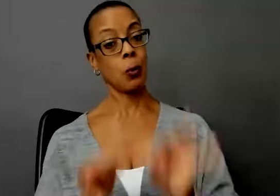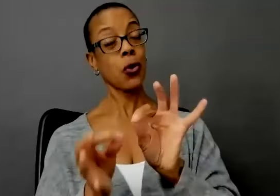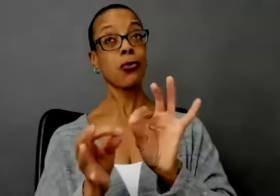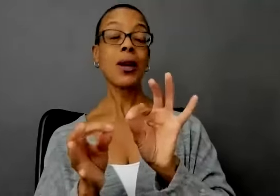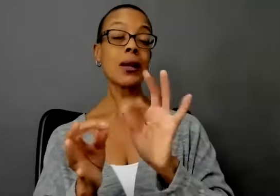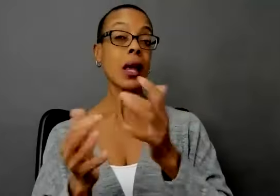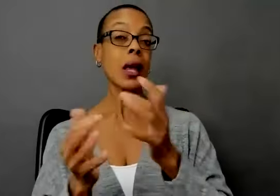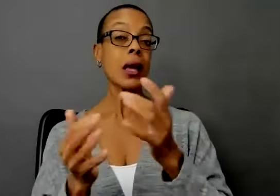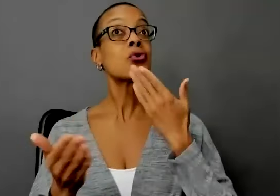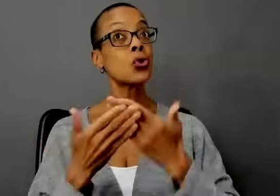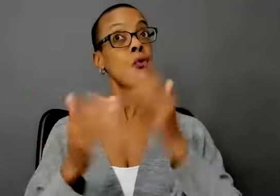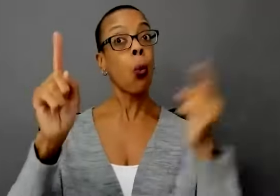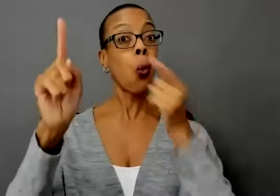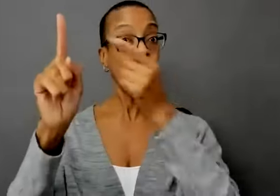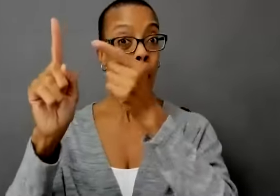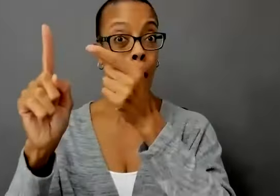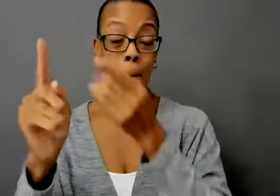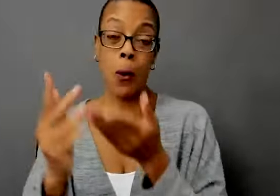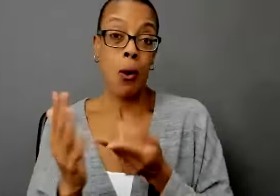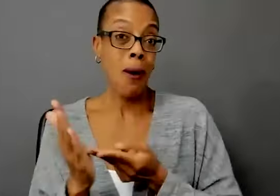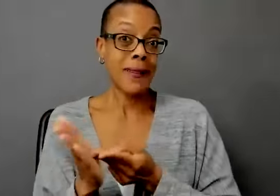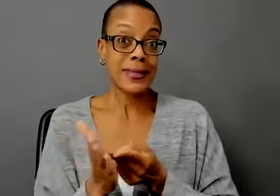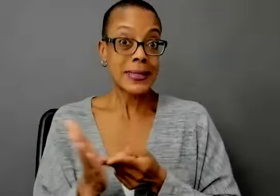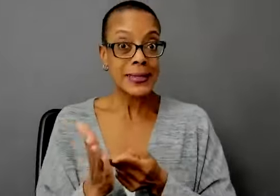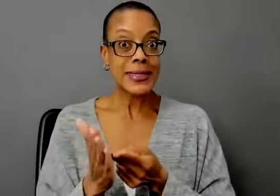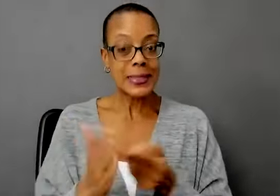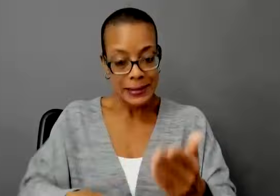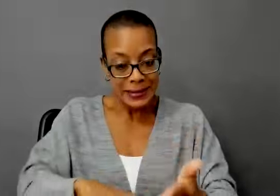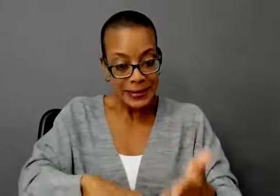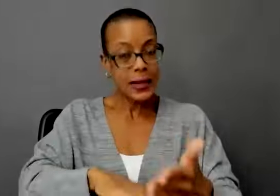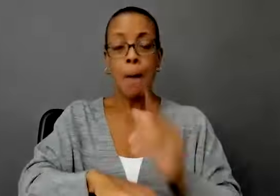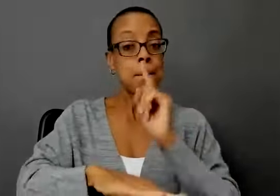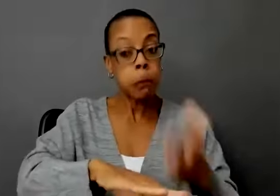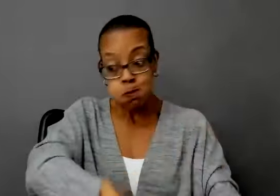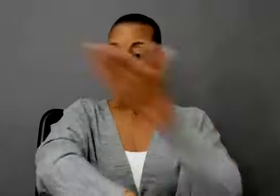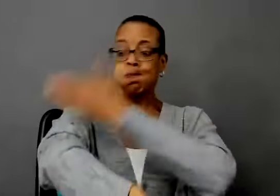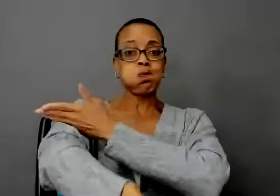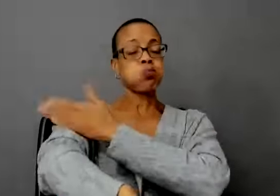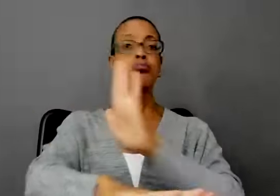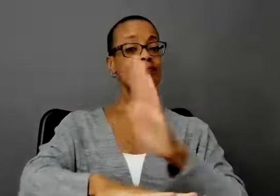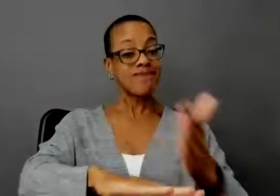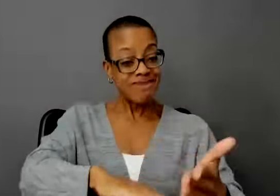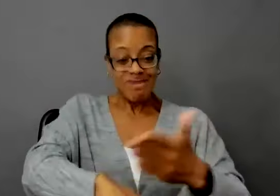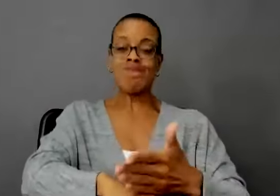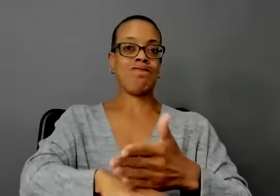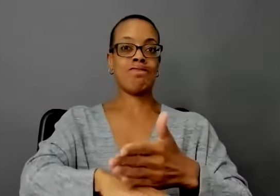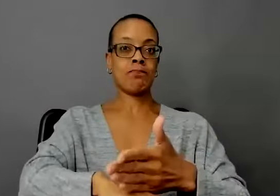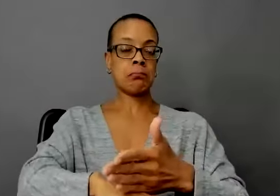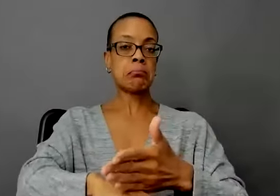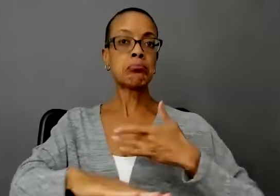day, through this path to change, things actually, I think, improved. And that